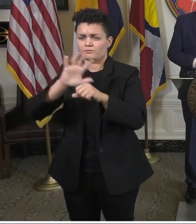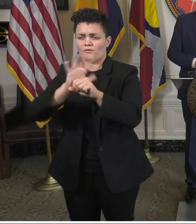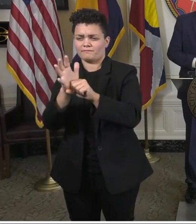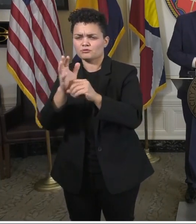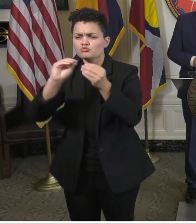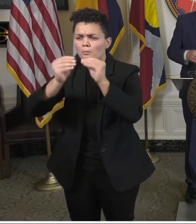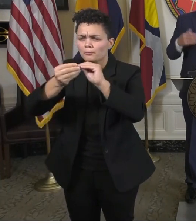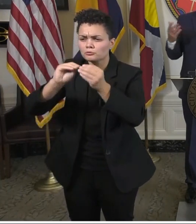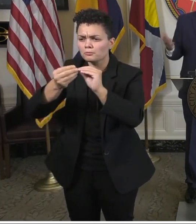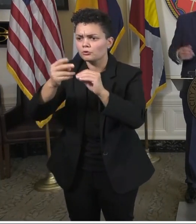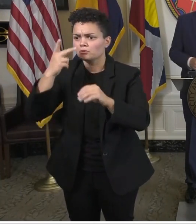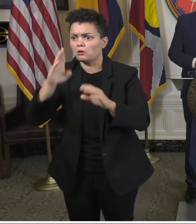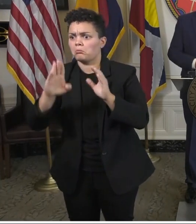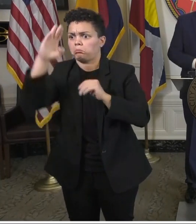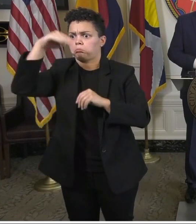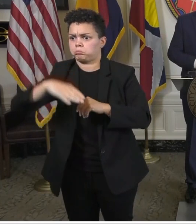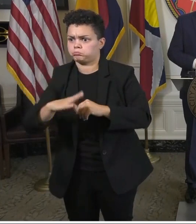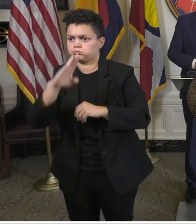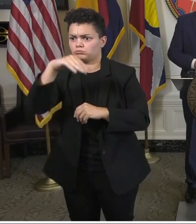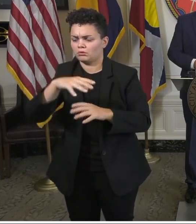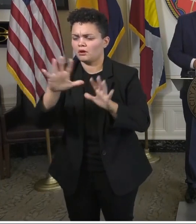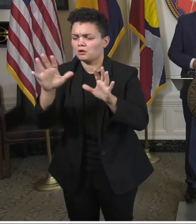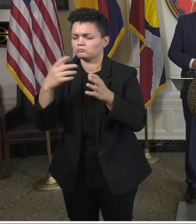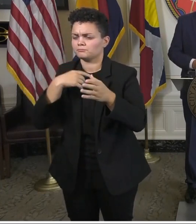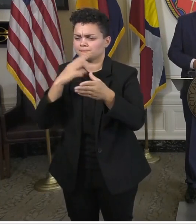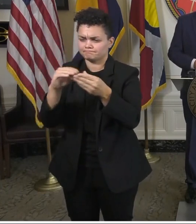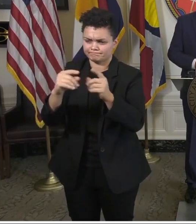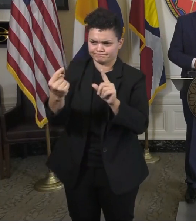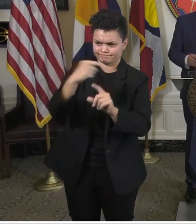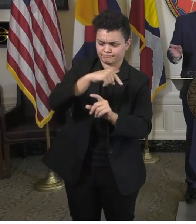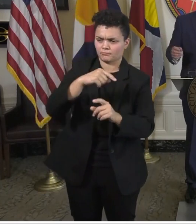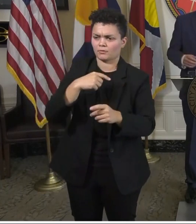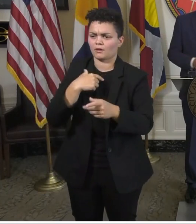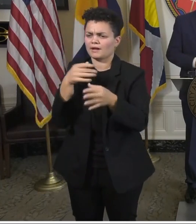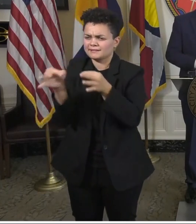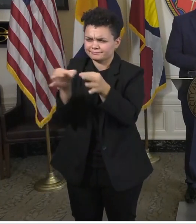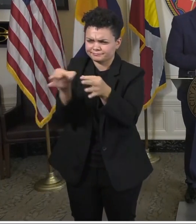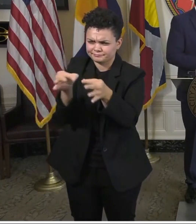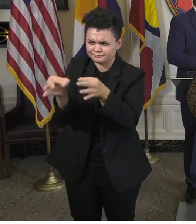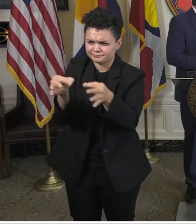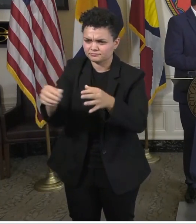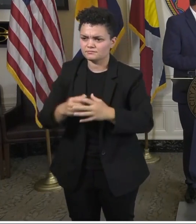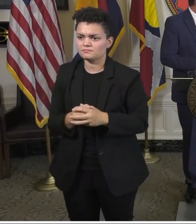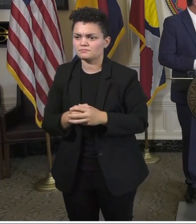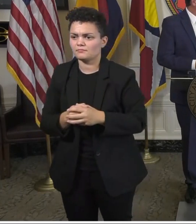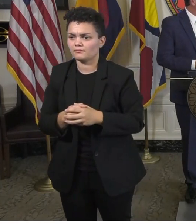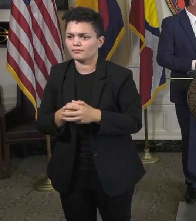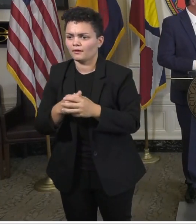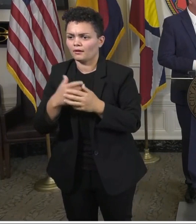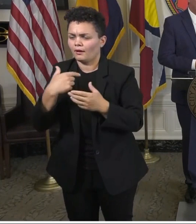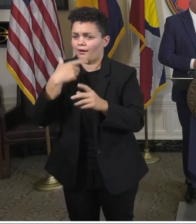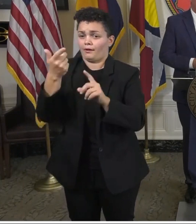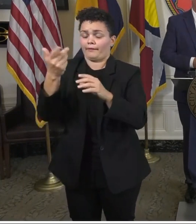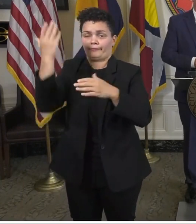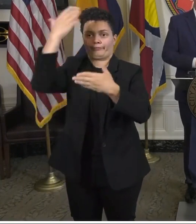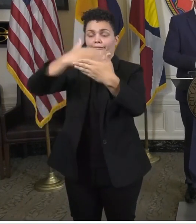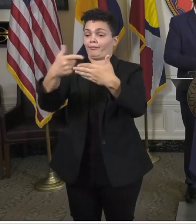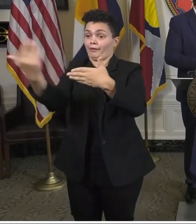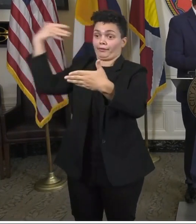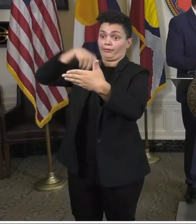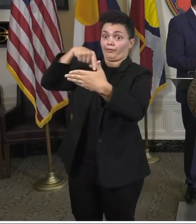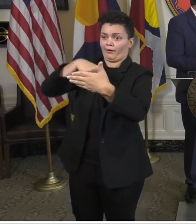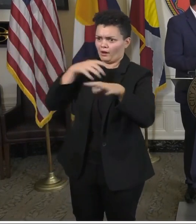that's being done behind the scenes to protect all of our citizens. These are things that we don't often talk